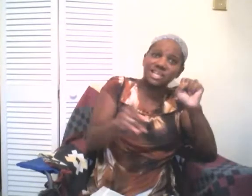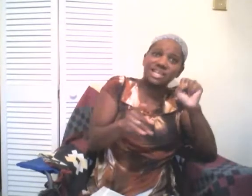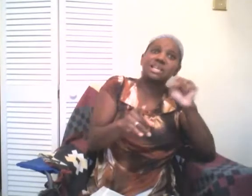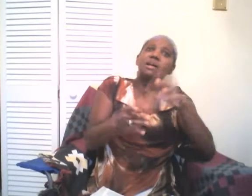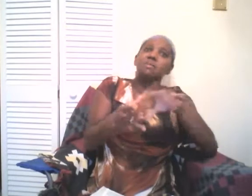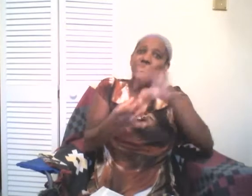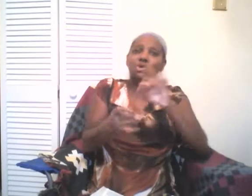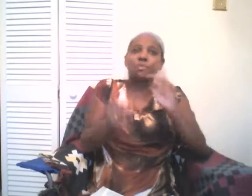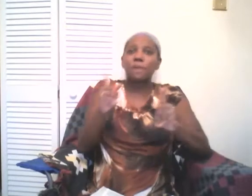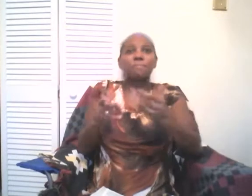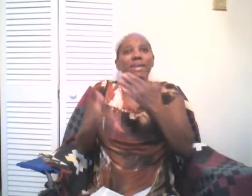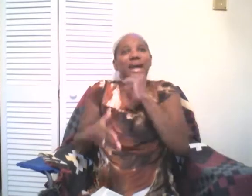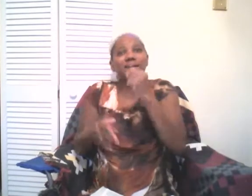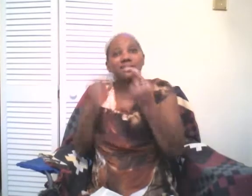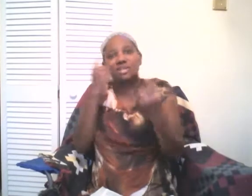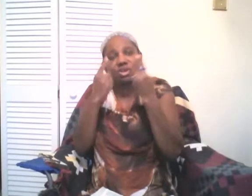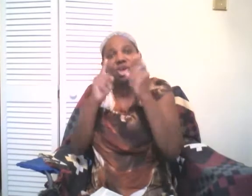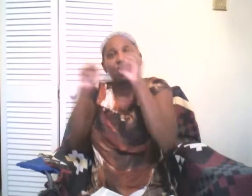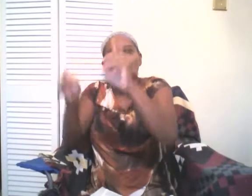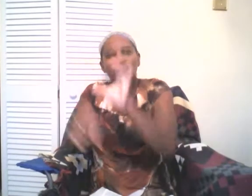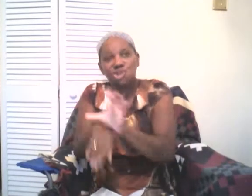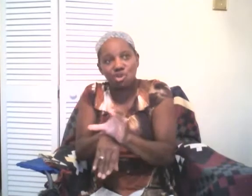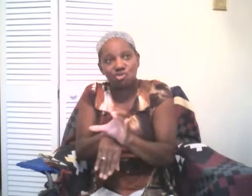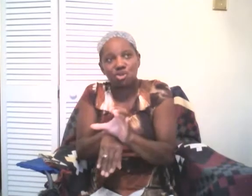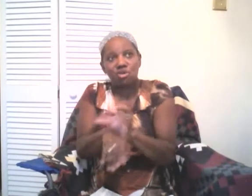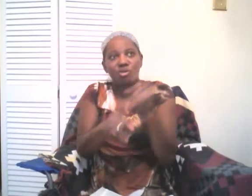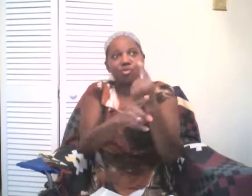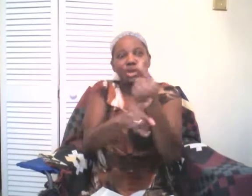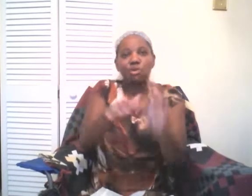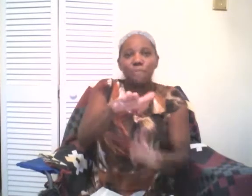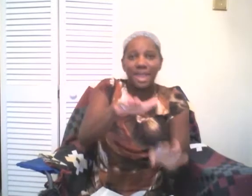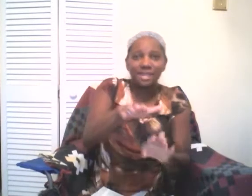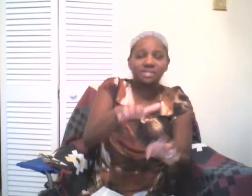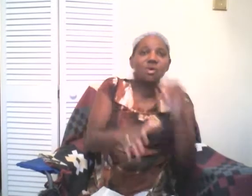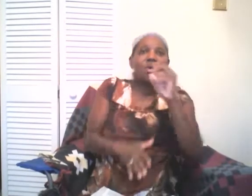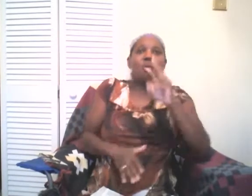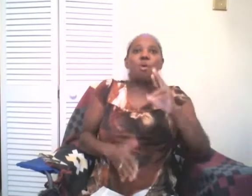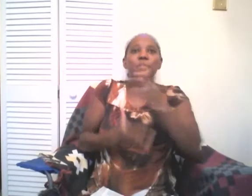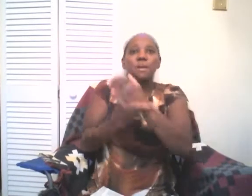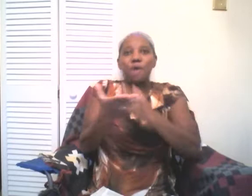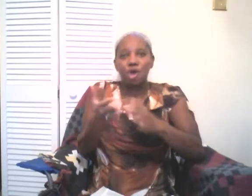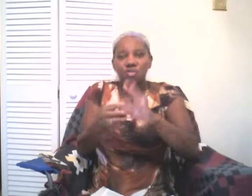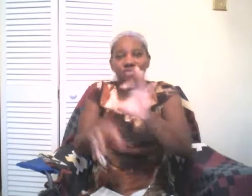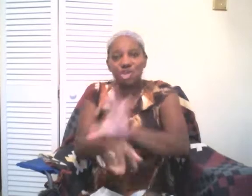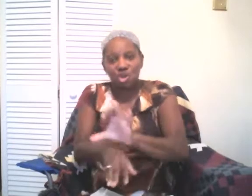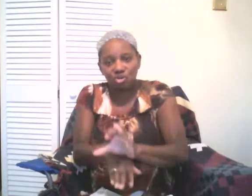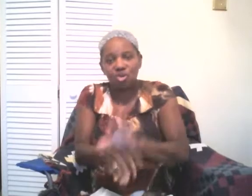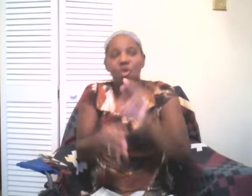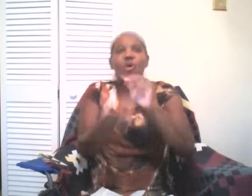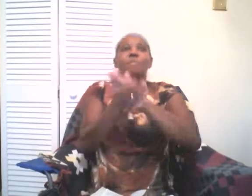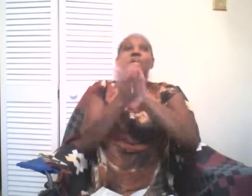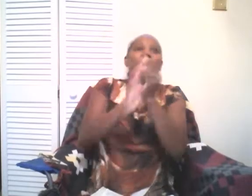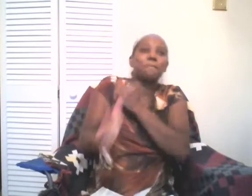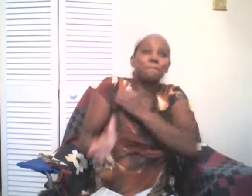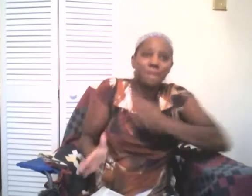is spiritual people may not consider going to church on a regular day or being a part of a church or becoming a member